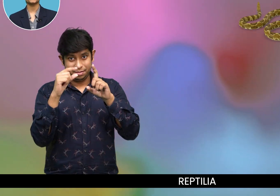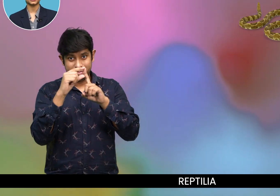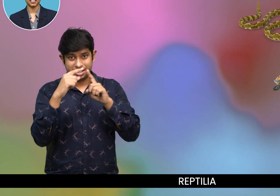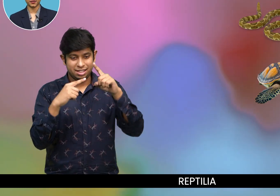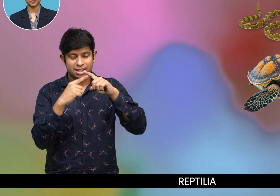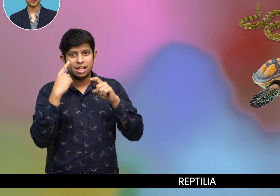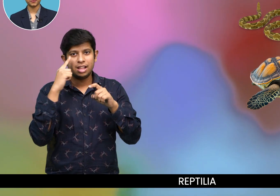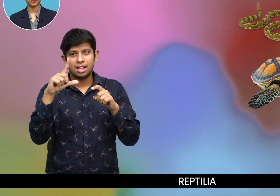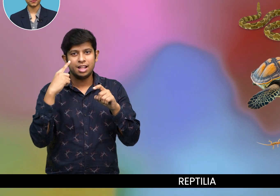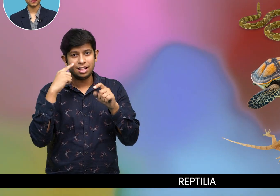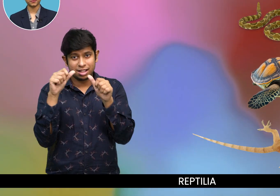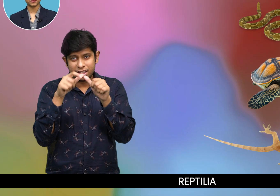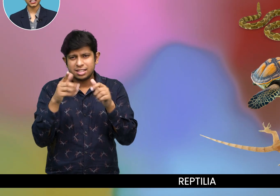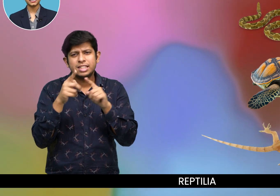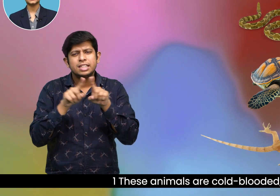Reptilia.